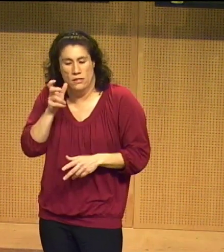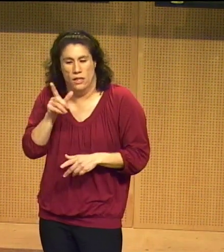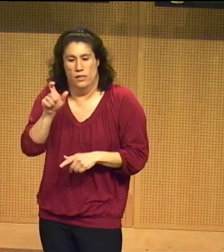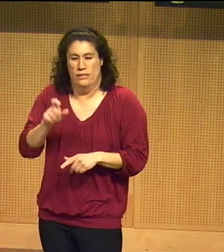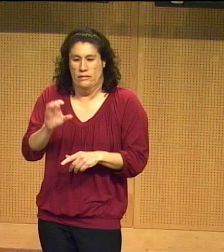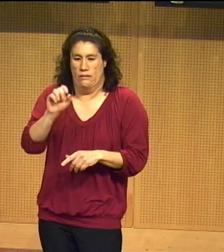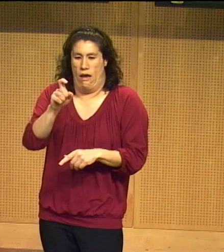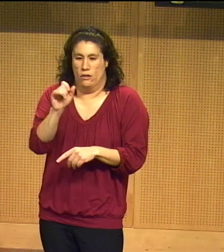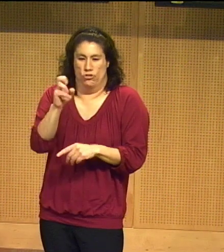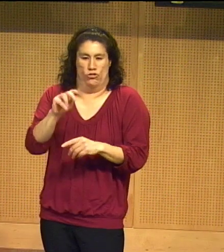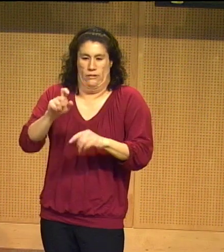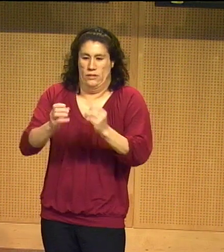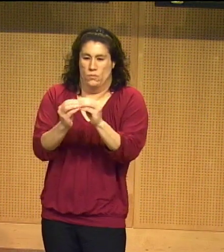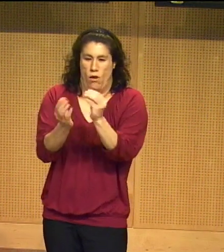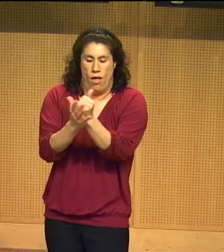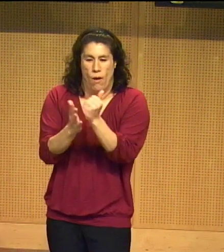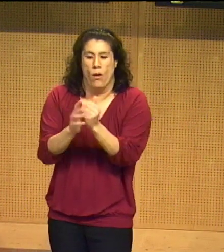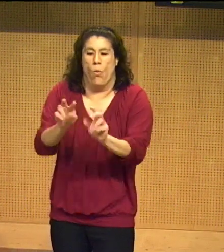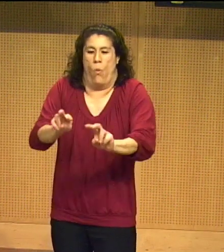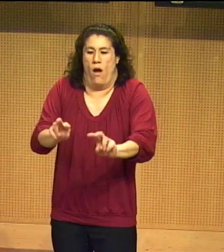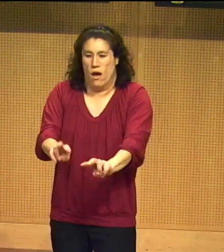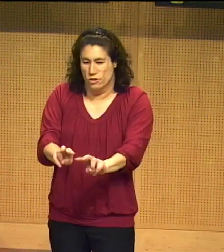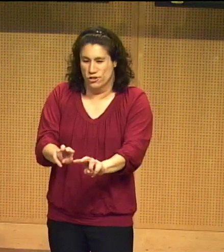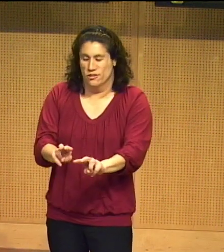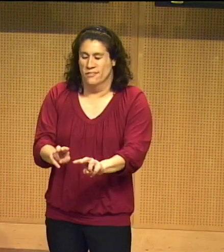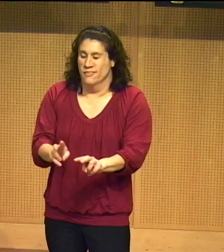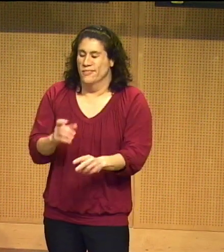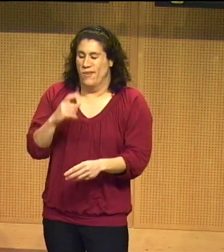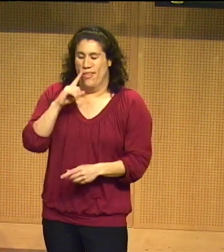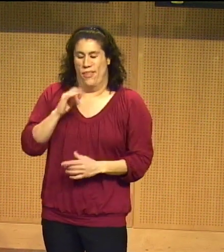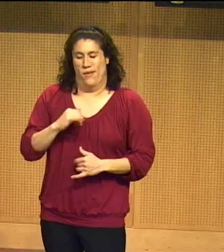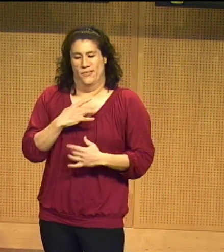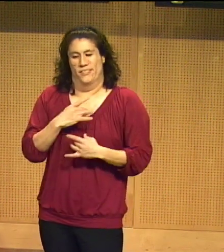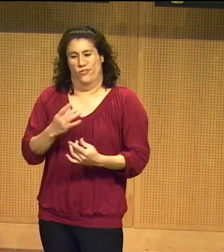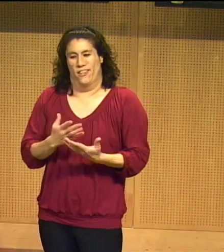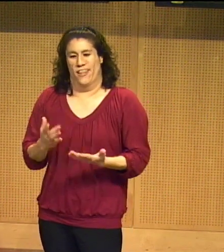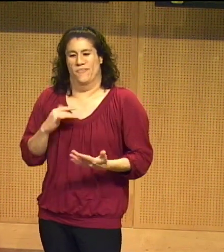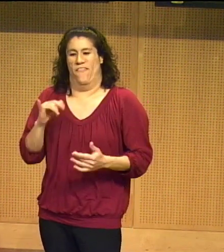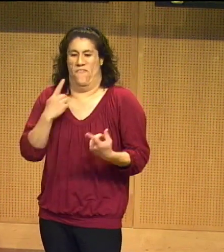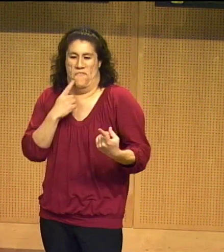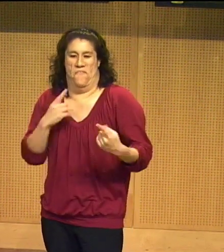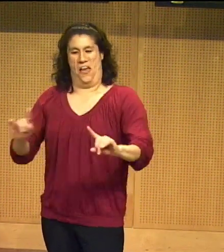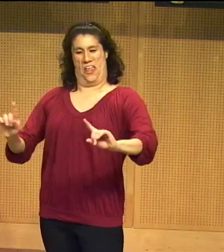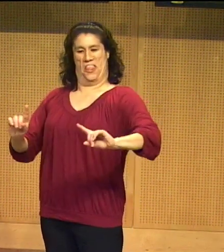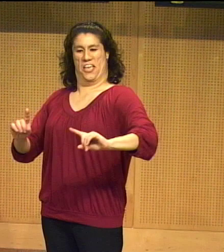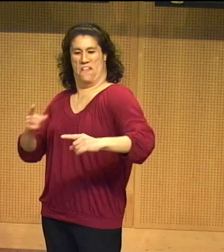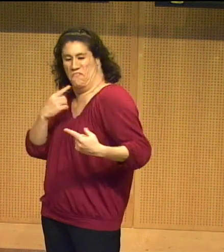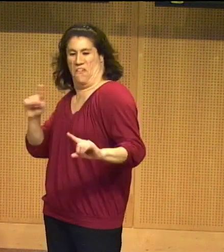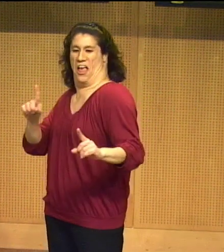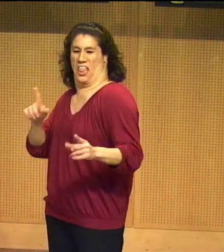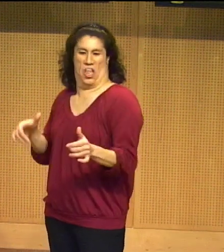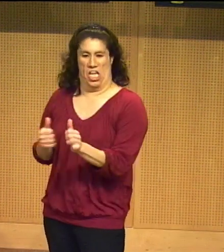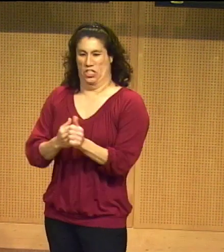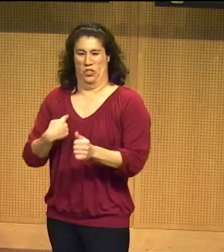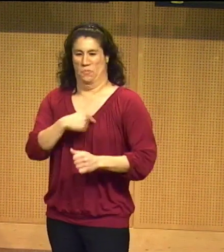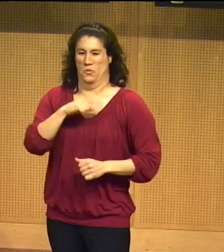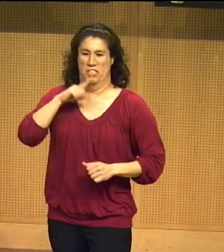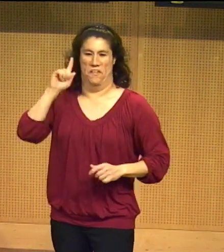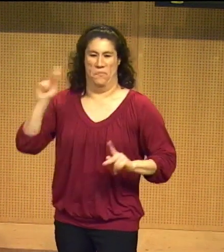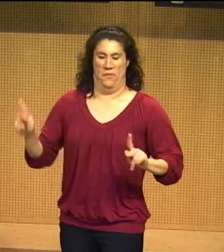raises their anxiety level. They're under distress. And so if you watch them, I felt so vindicated as a deaf person that the hearing world had